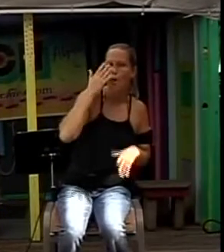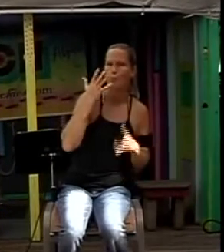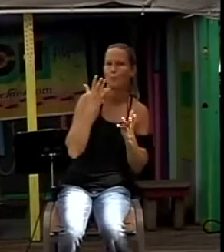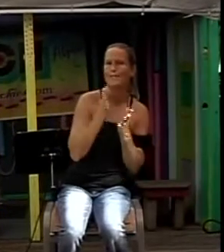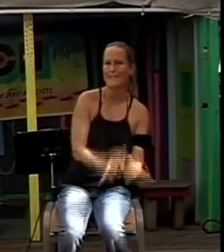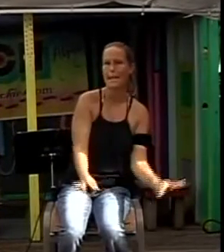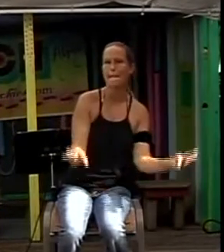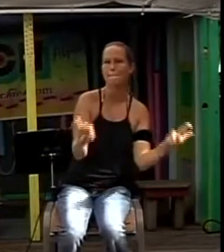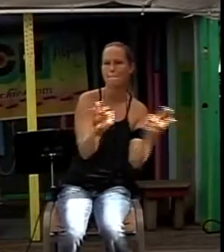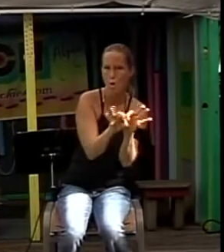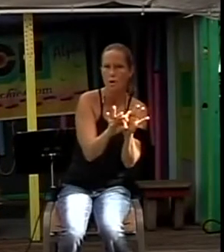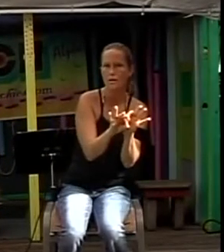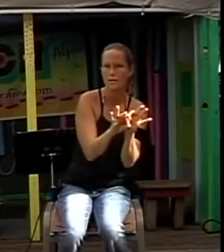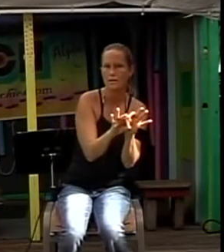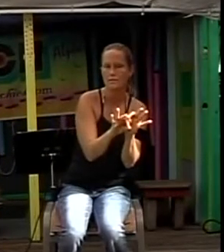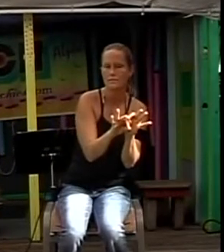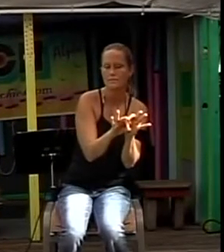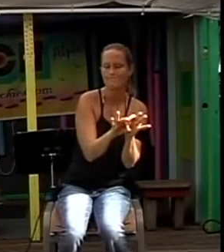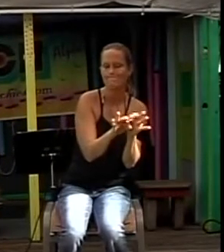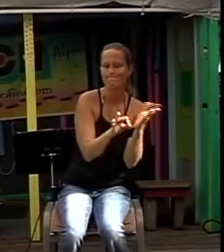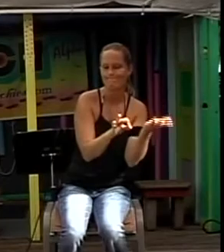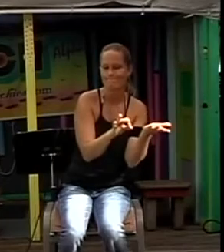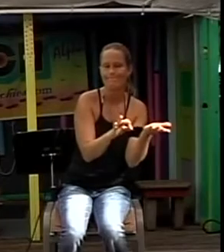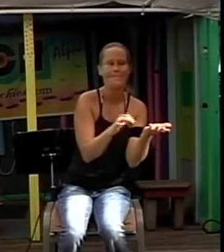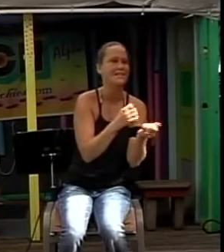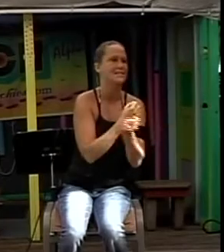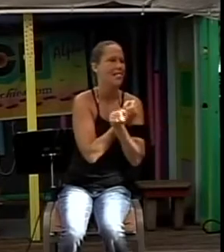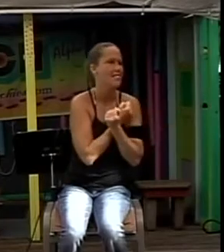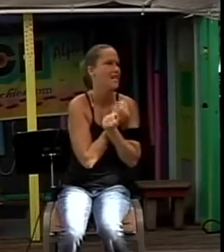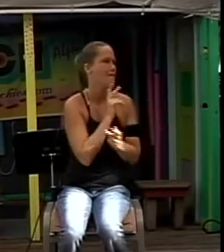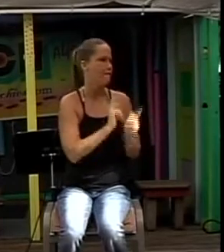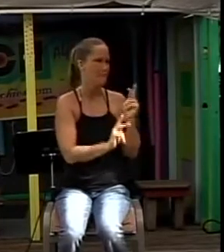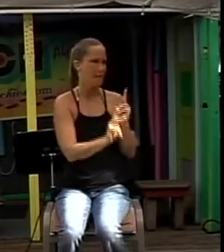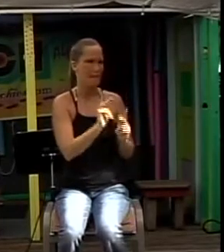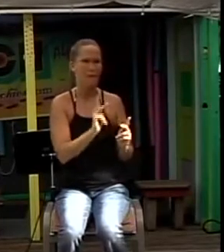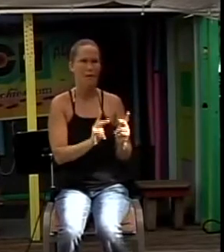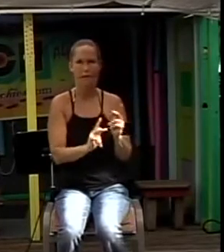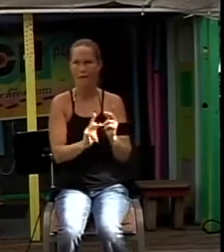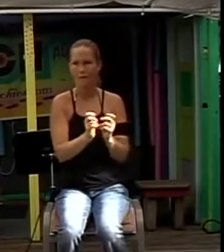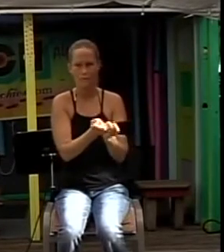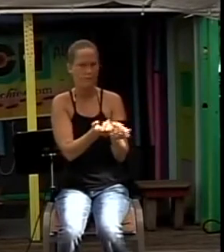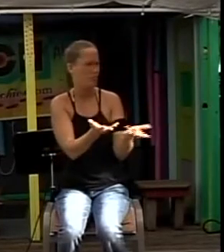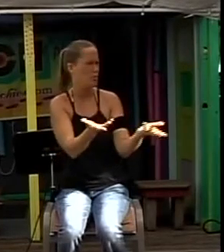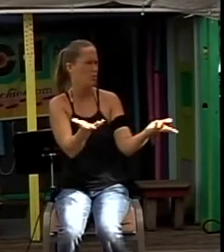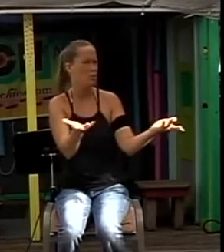people, whatever people it is that God puts on your heart to love.